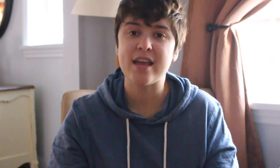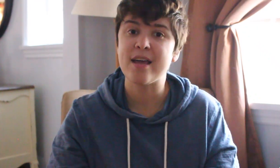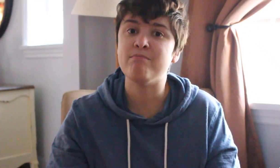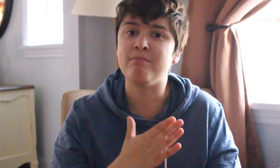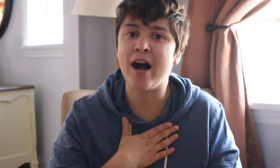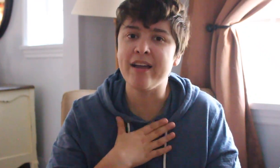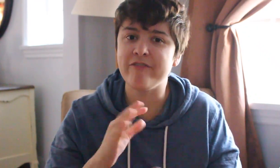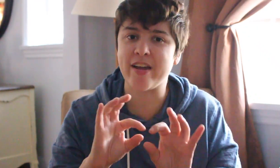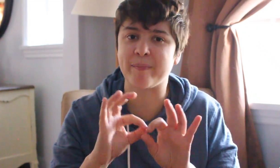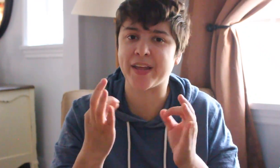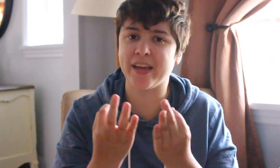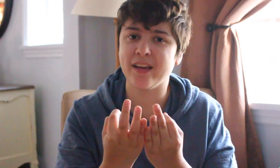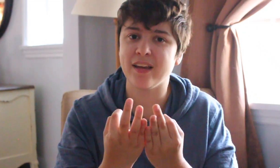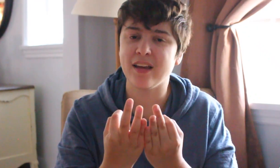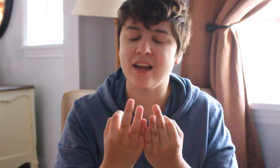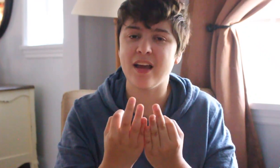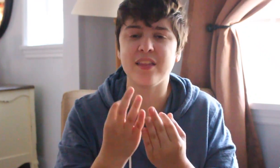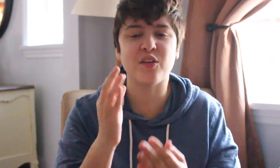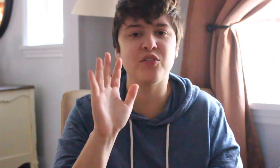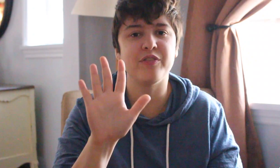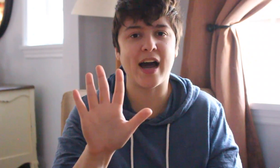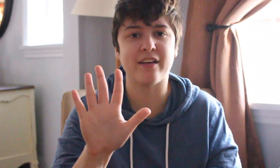My family. There's five.